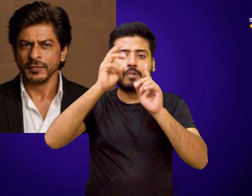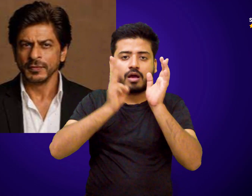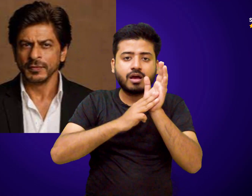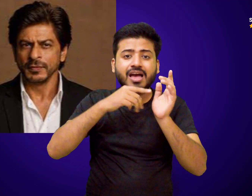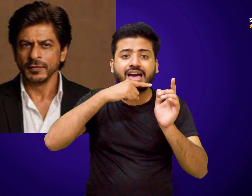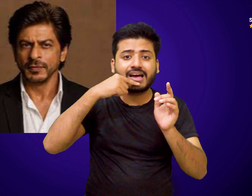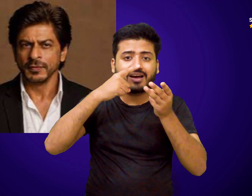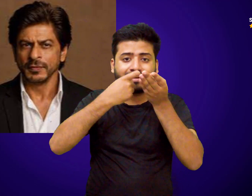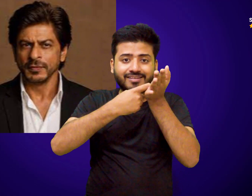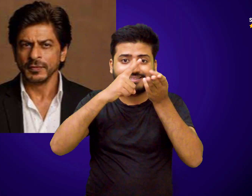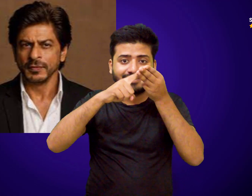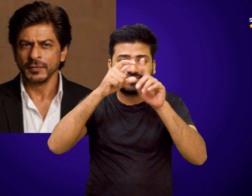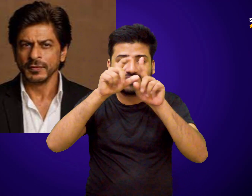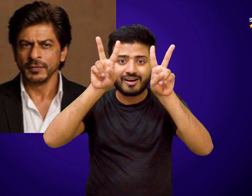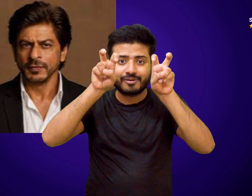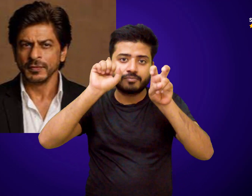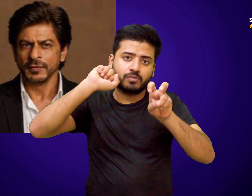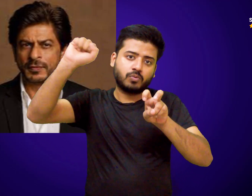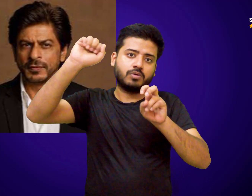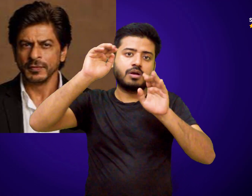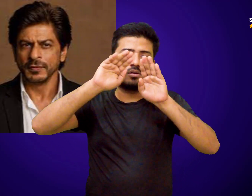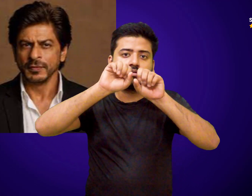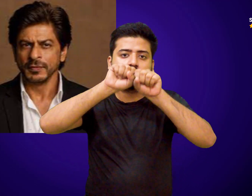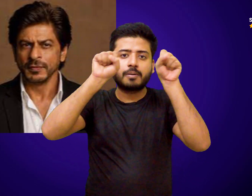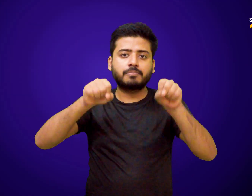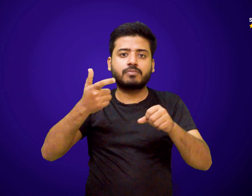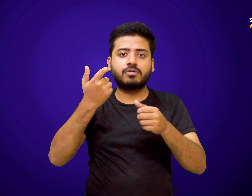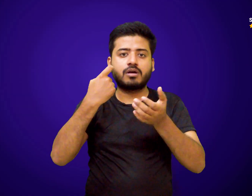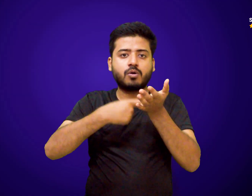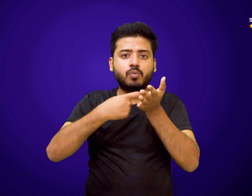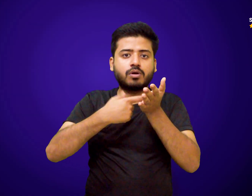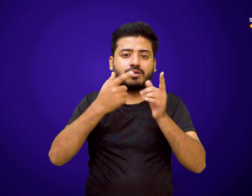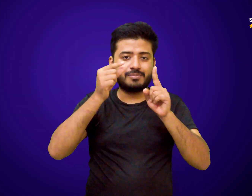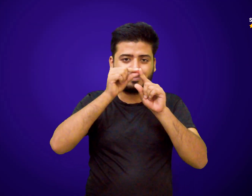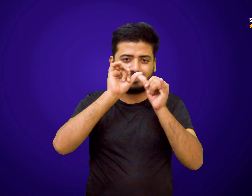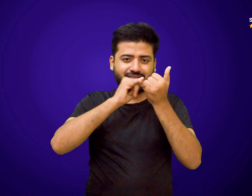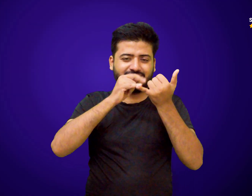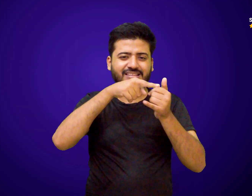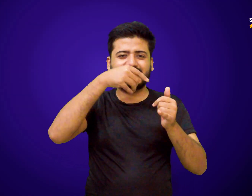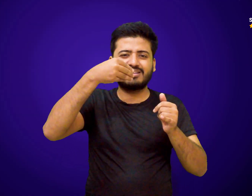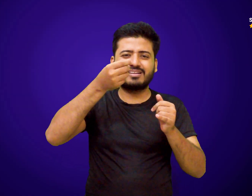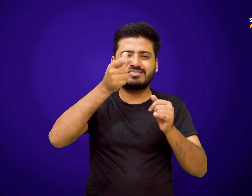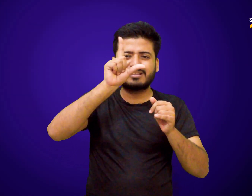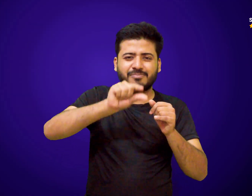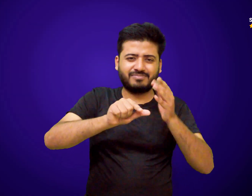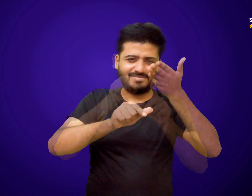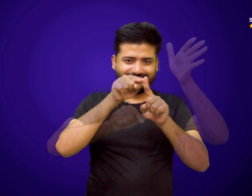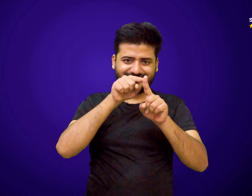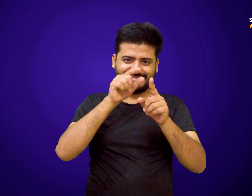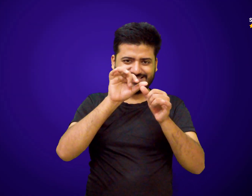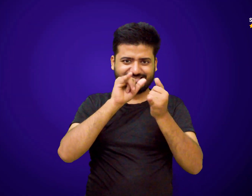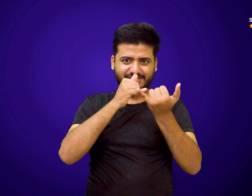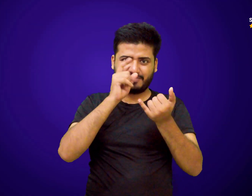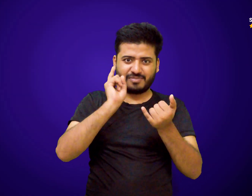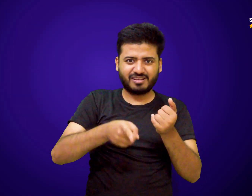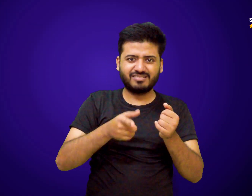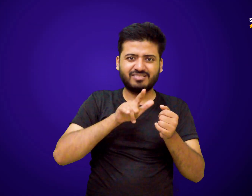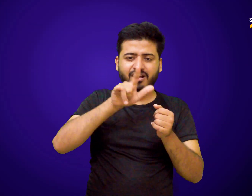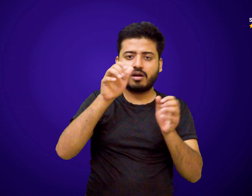Passport Passbook. A Maroon diplomatic passport is an official document issued by the Government of India to high-ranking officials